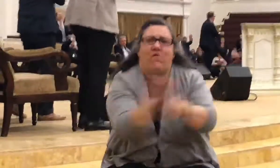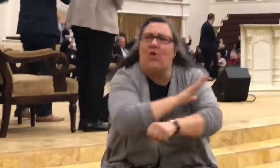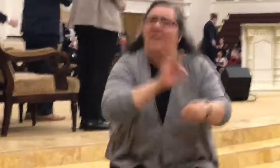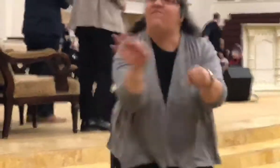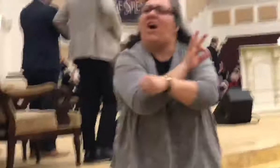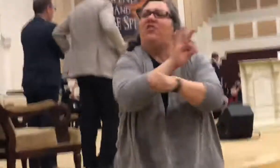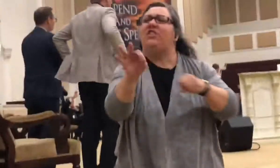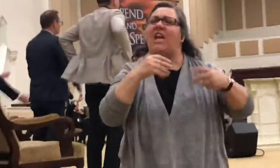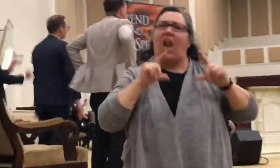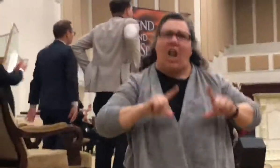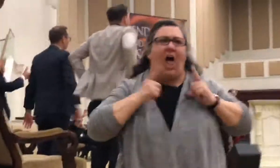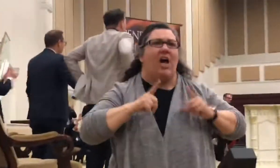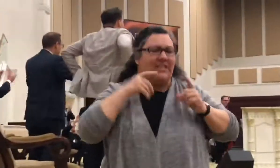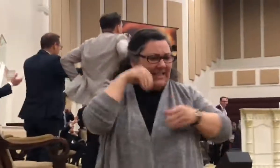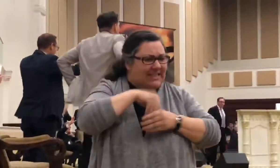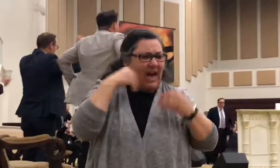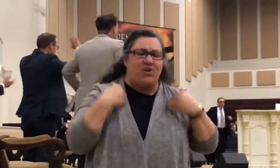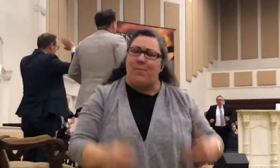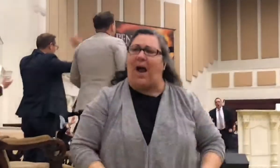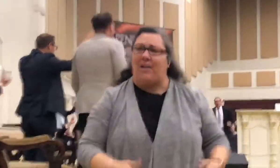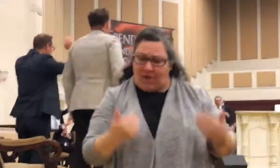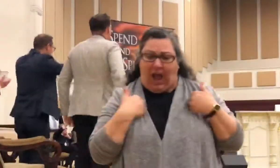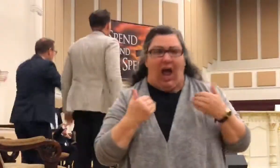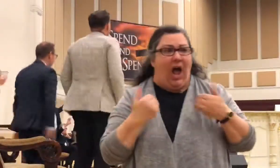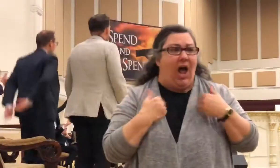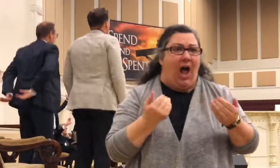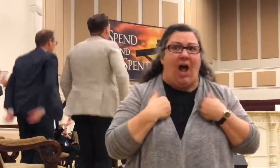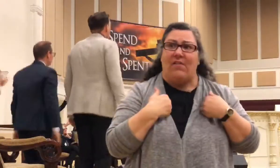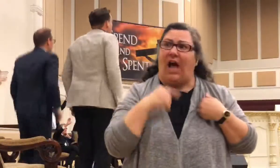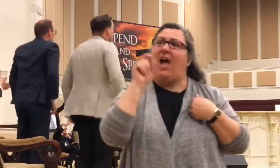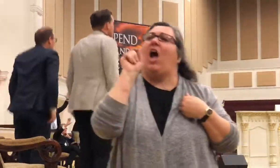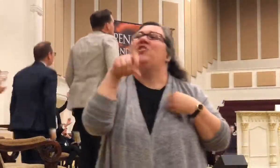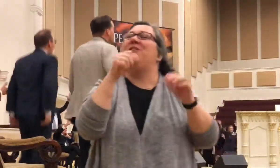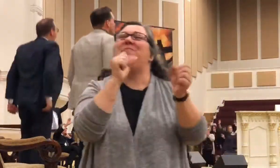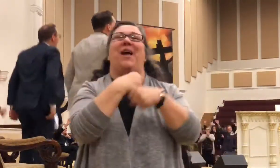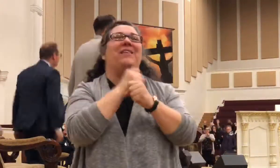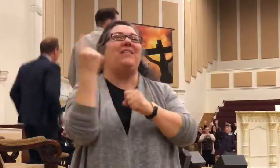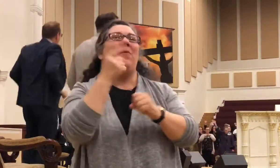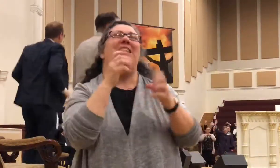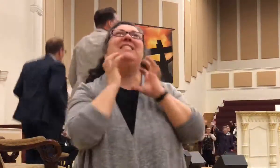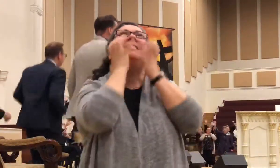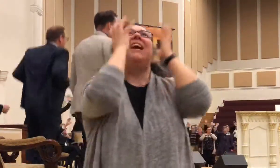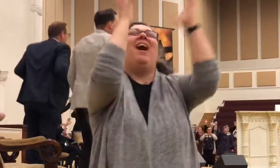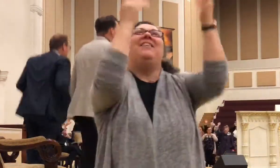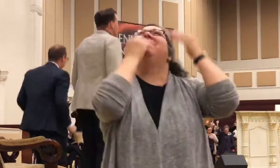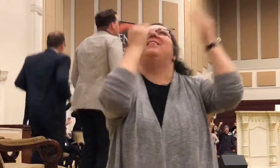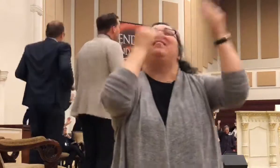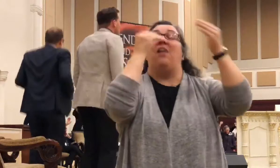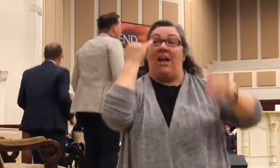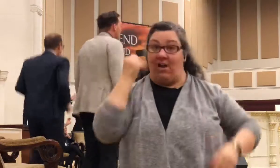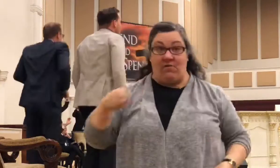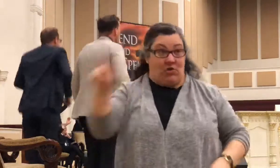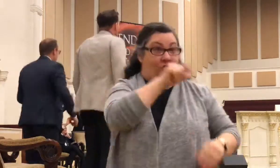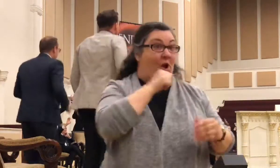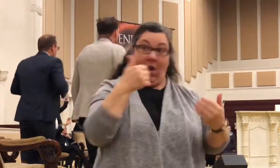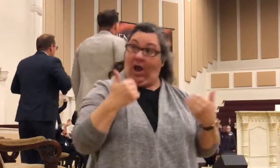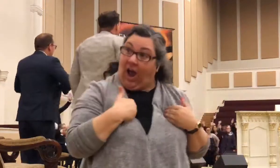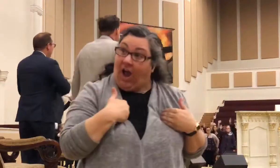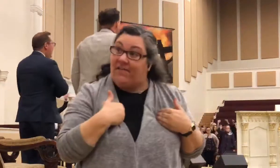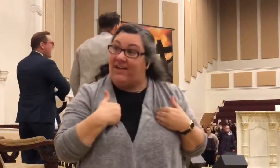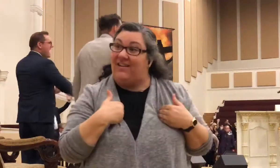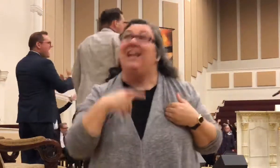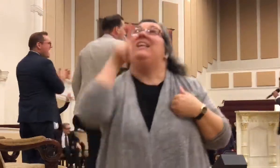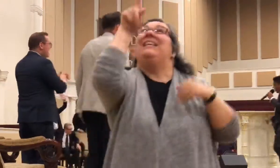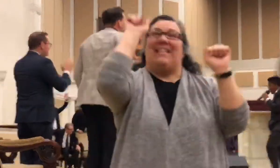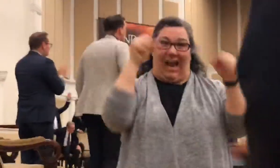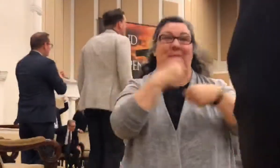lungs inside of your body. That ought to make somebody sound right there, because if you don't got it, he can make